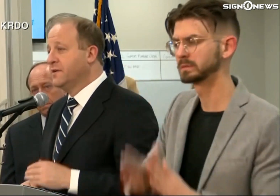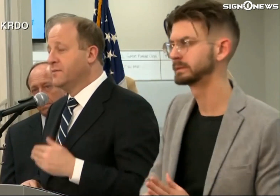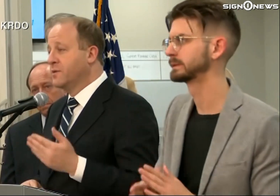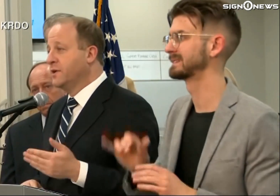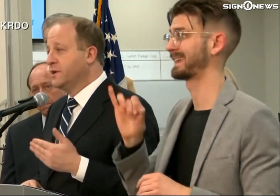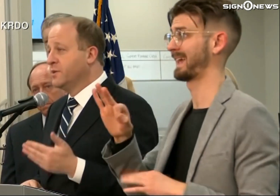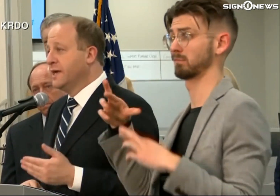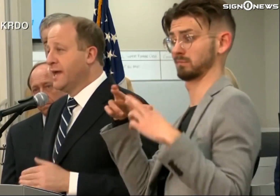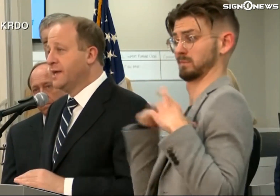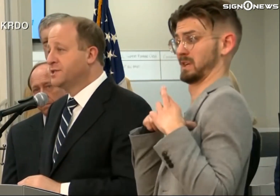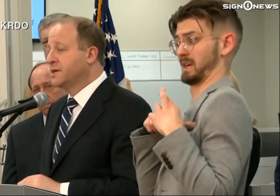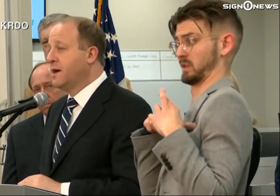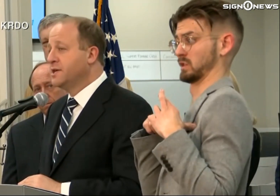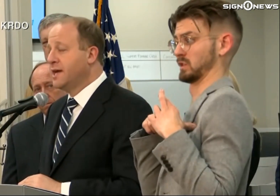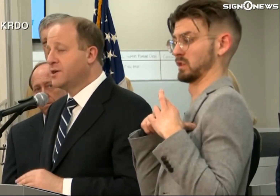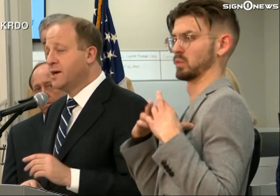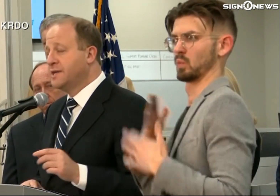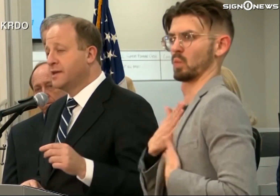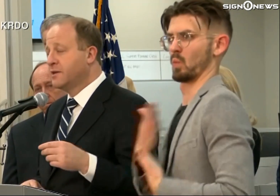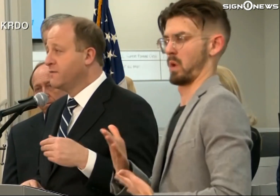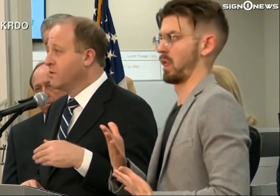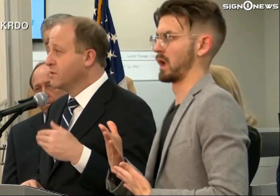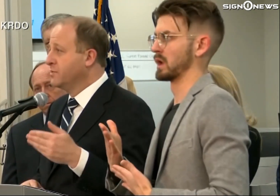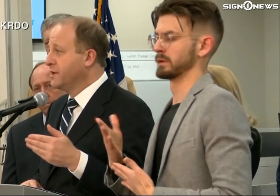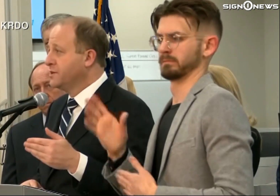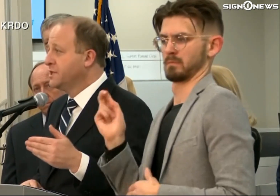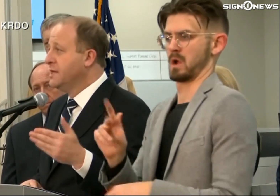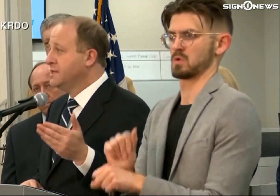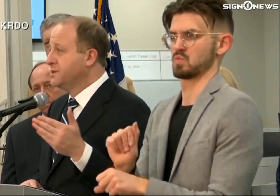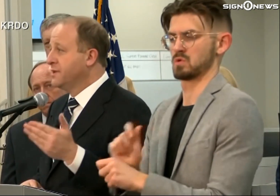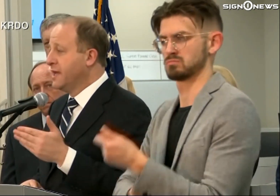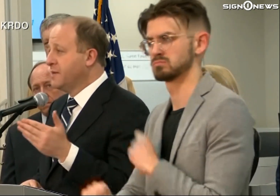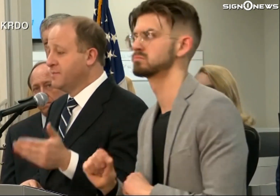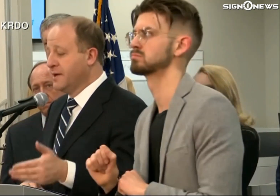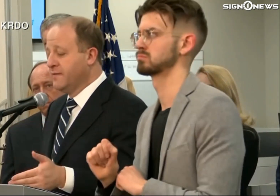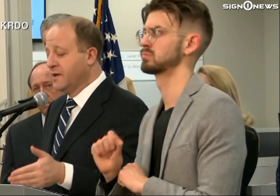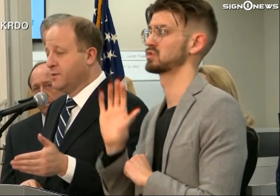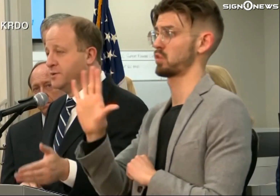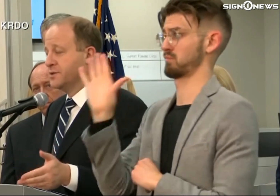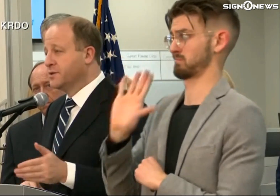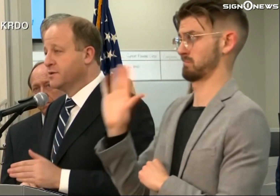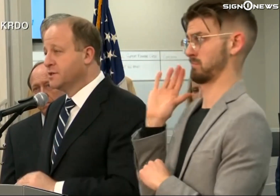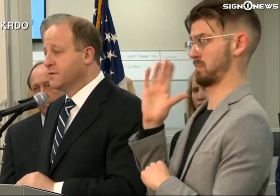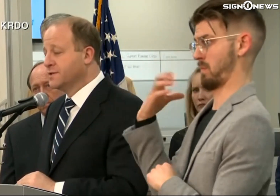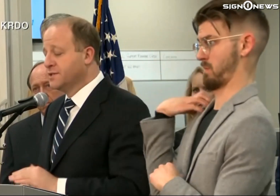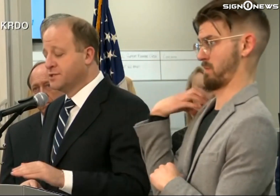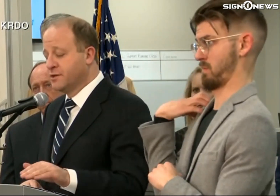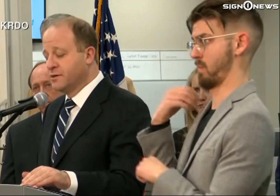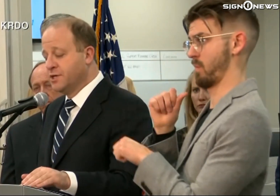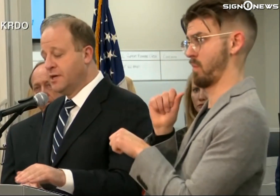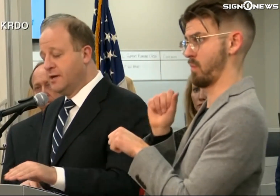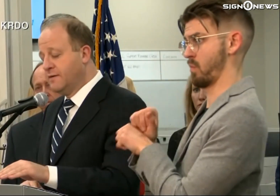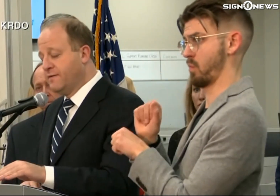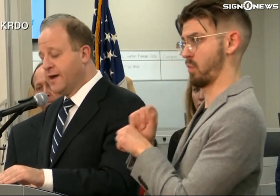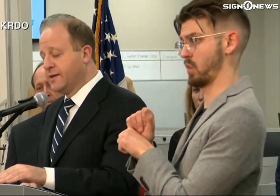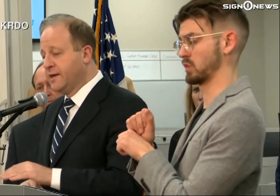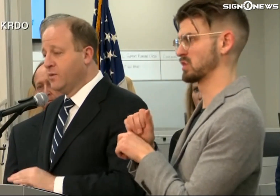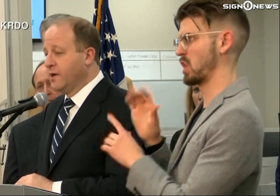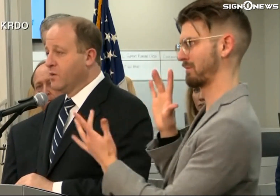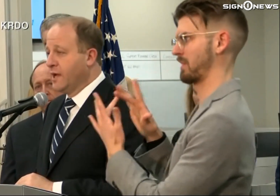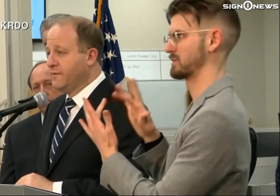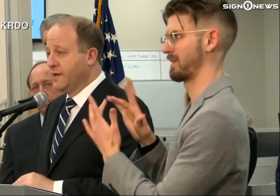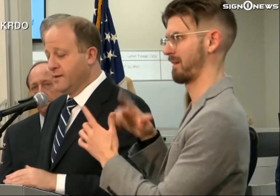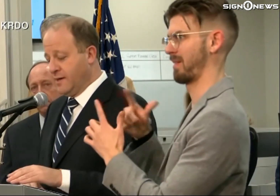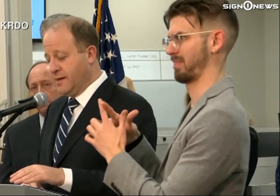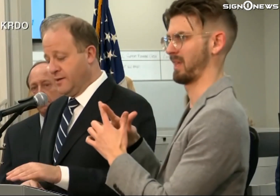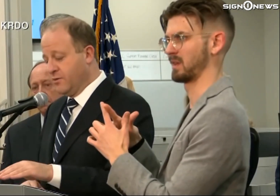left the field but are willing to re-engage, to contact their former employers so that they might be available to return to service in a surge. Finally,